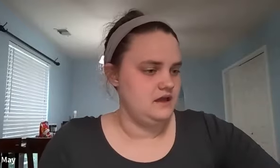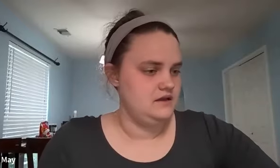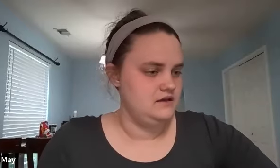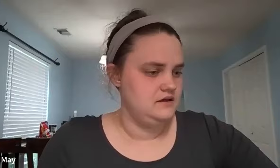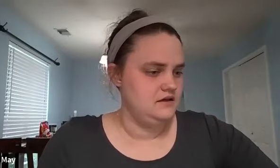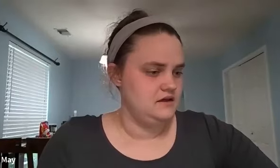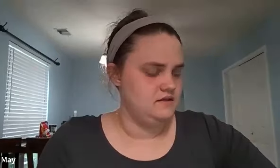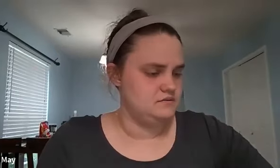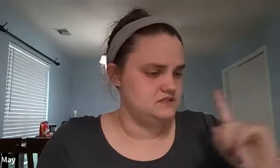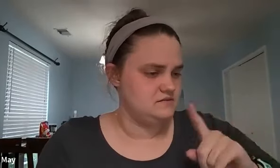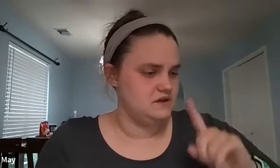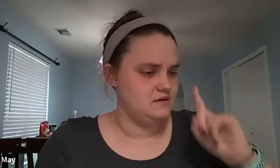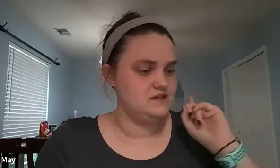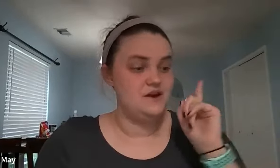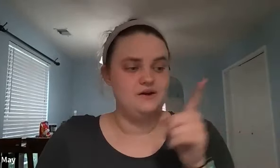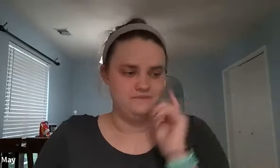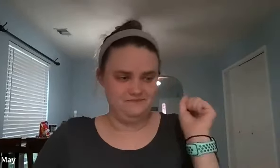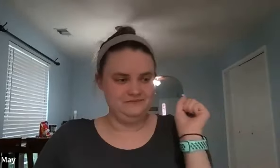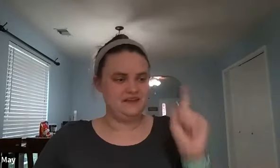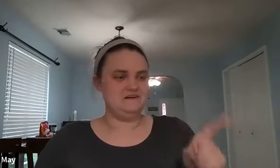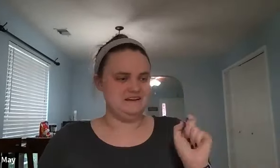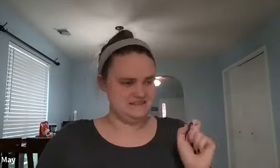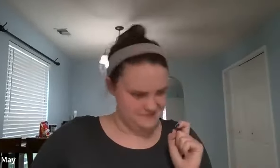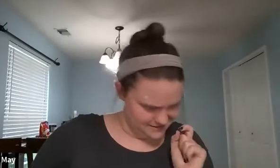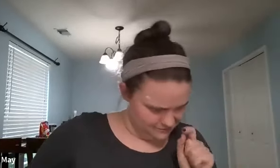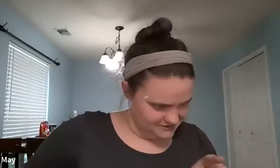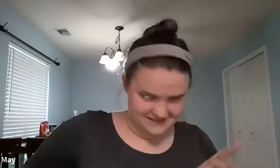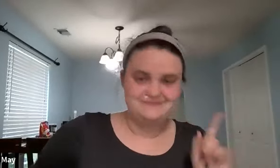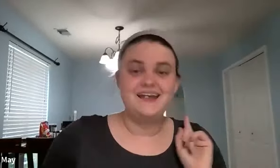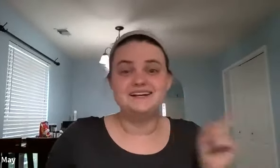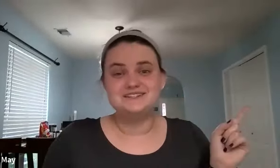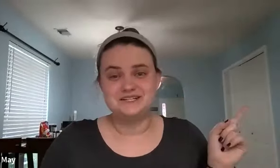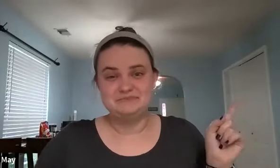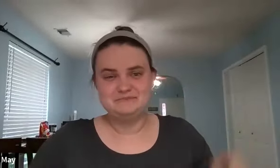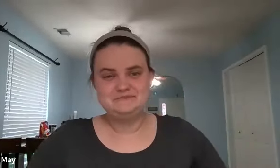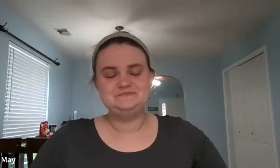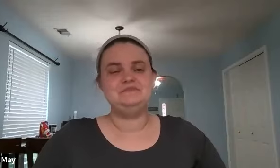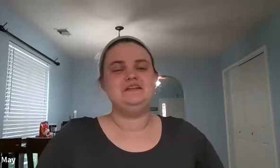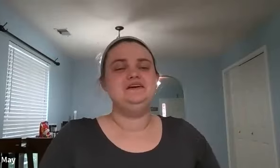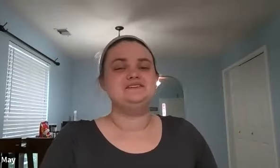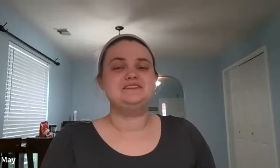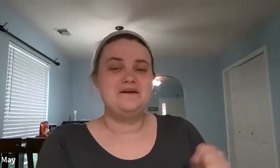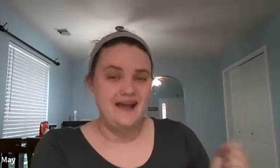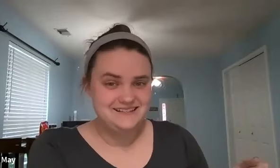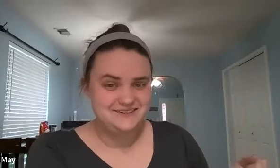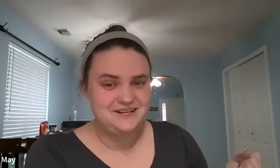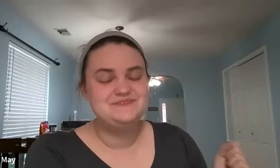Okay. And there was something I was here it is. I was like, where is it? Ice cream. So ice cream,